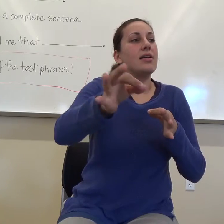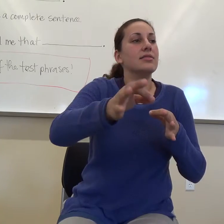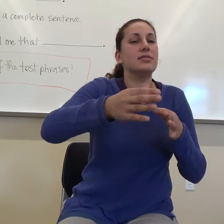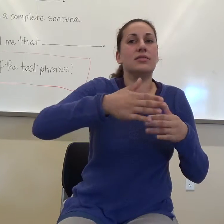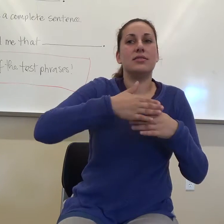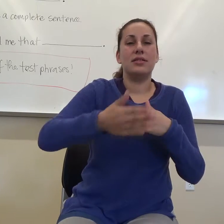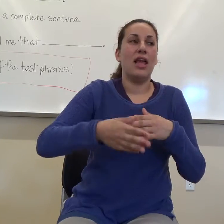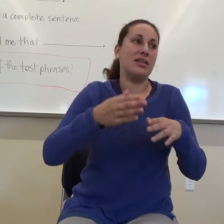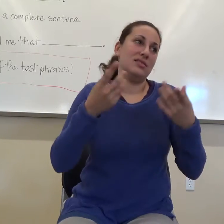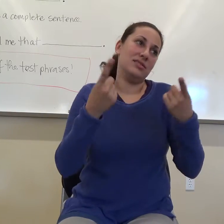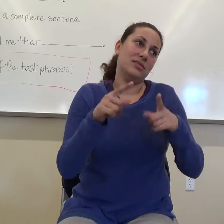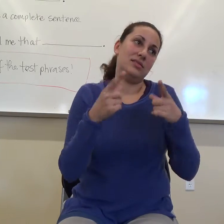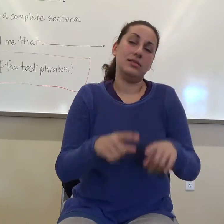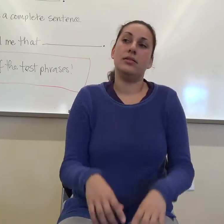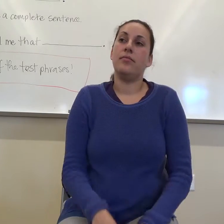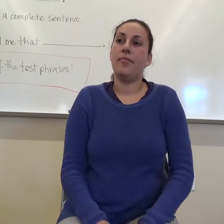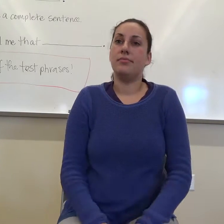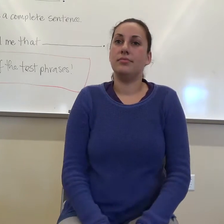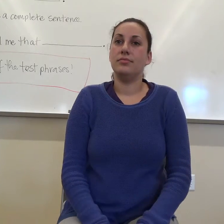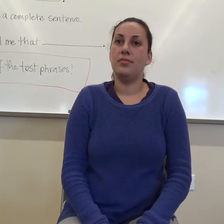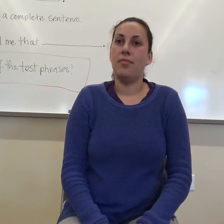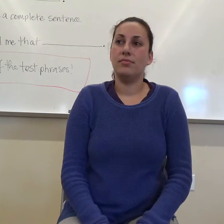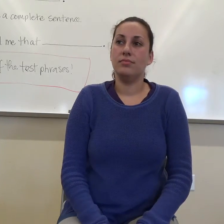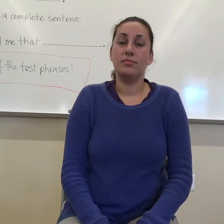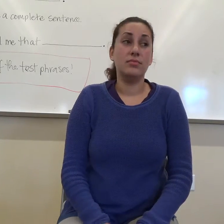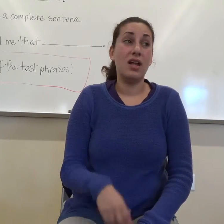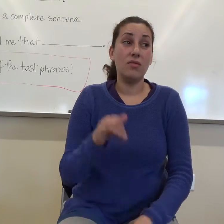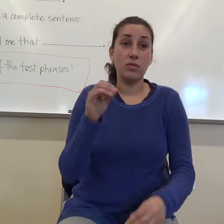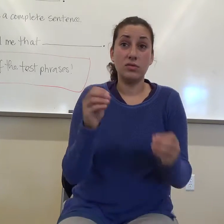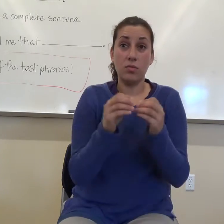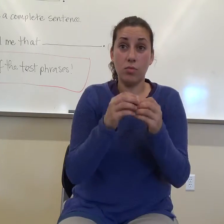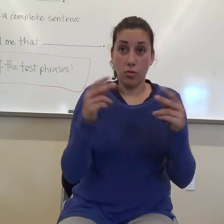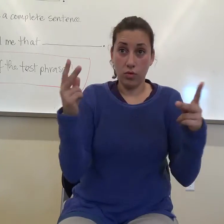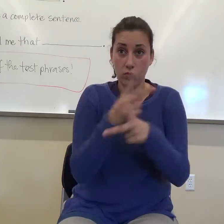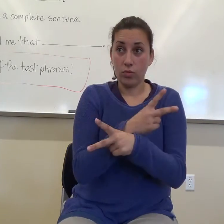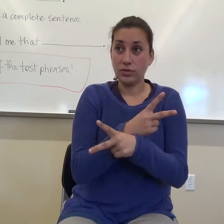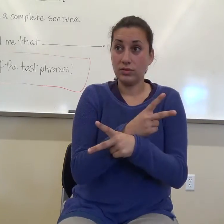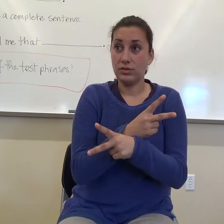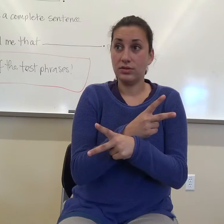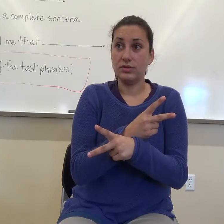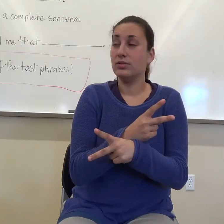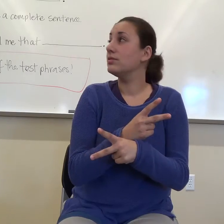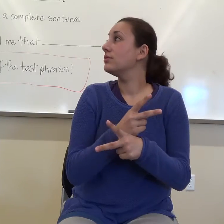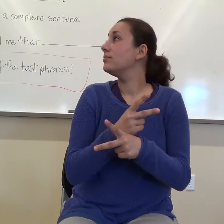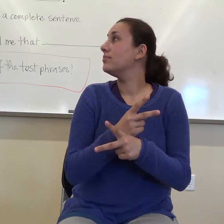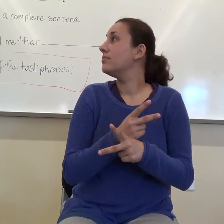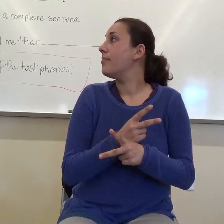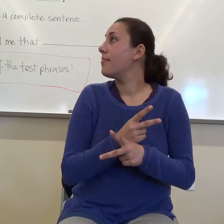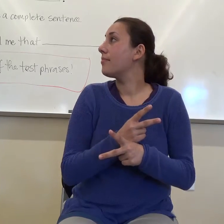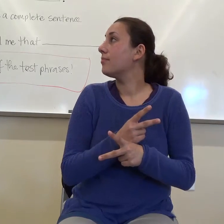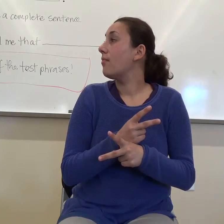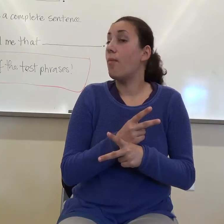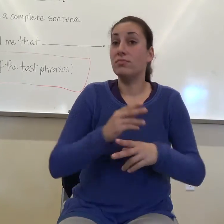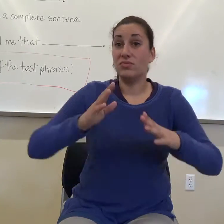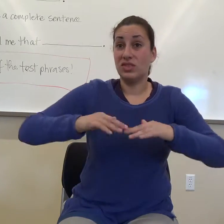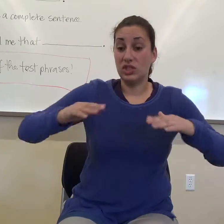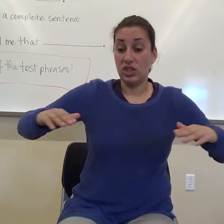incident. Even worse, okay, children who are spanked react